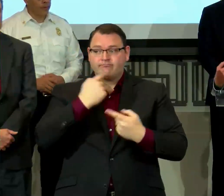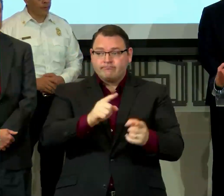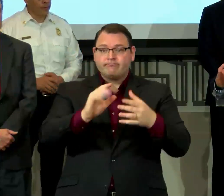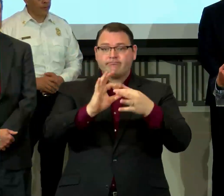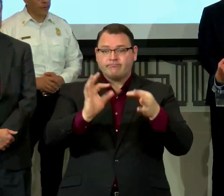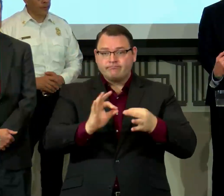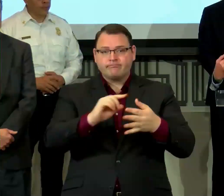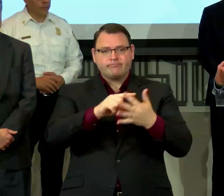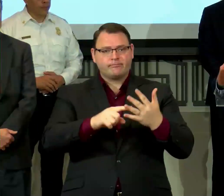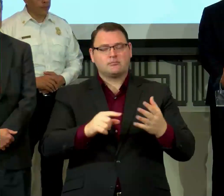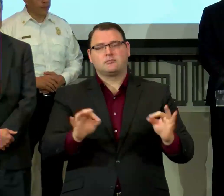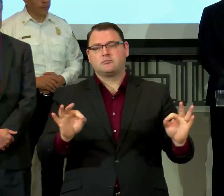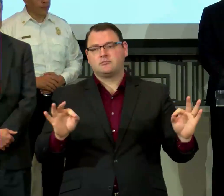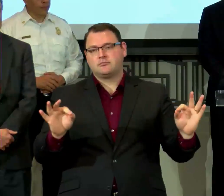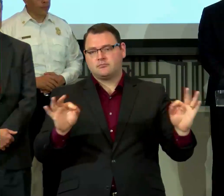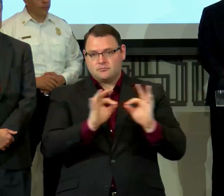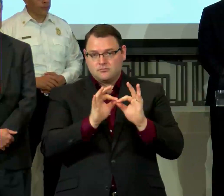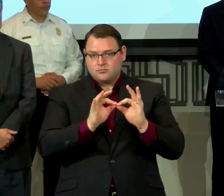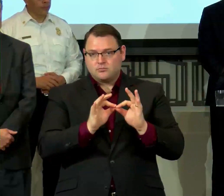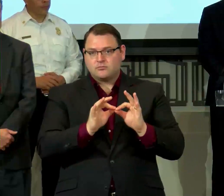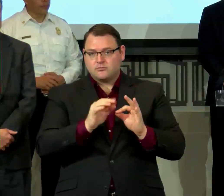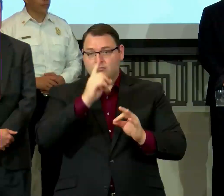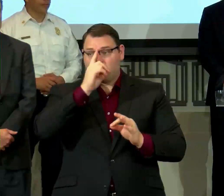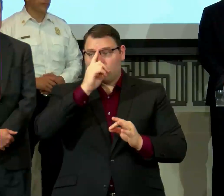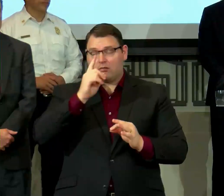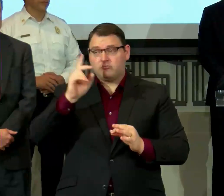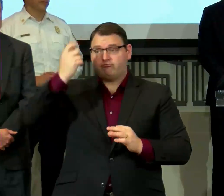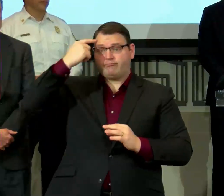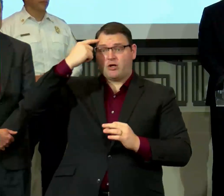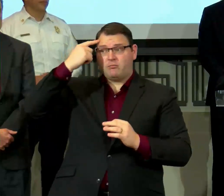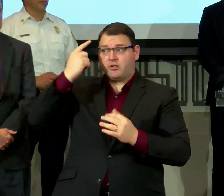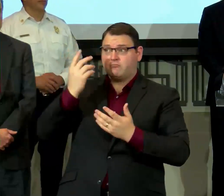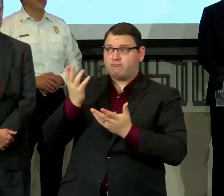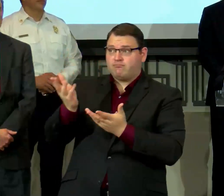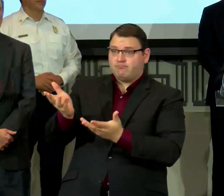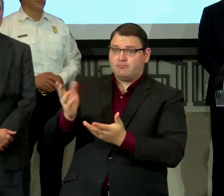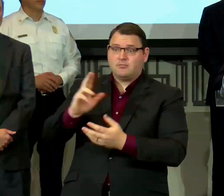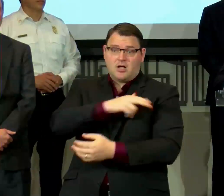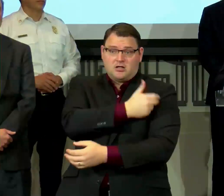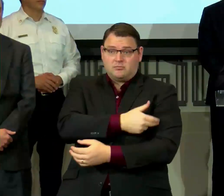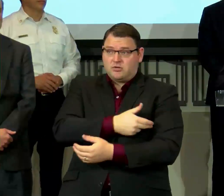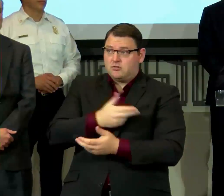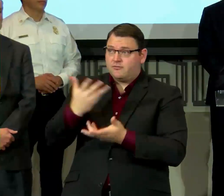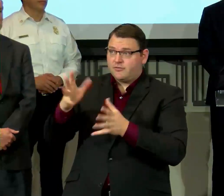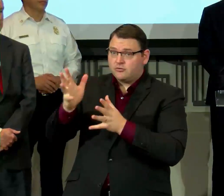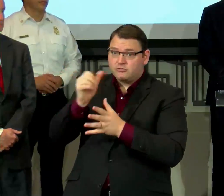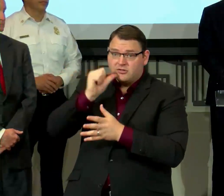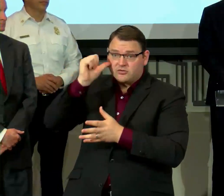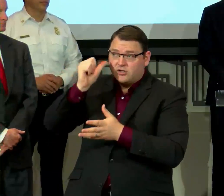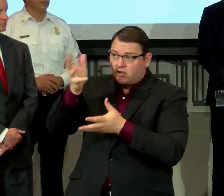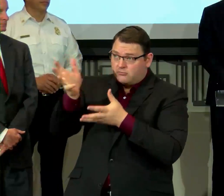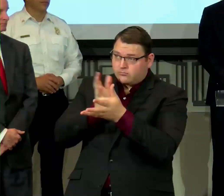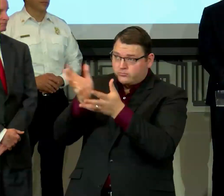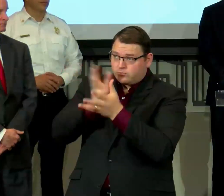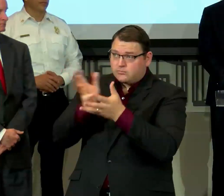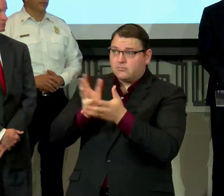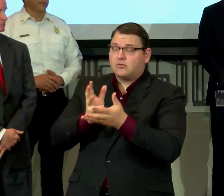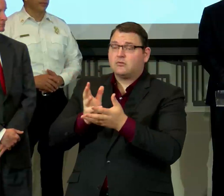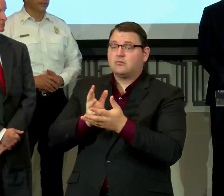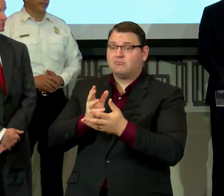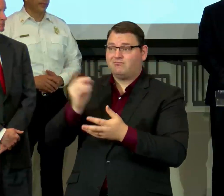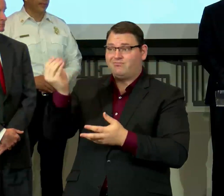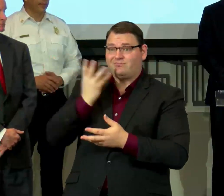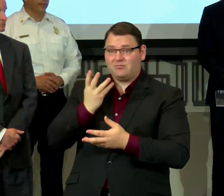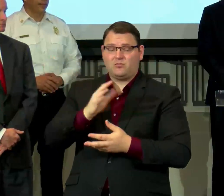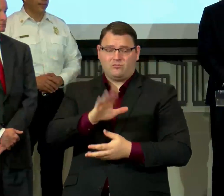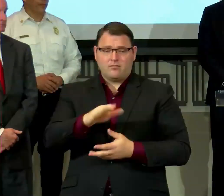the hospitals. We met with the hospitals yesterday, and they were at the press conference. They have told us that for now, for the moment, there remains capacity